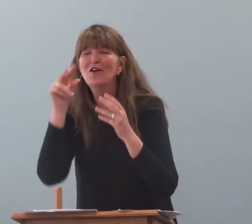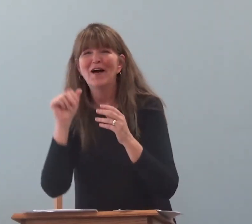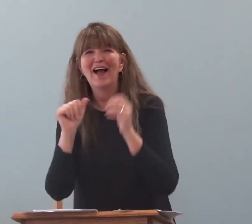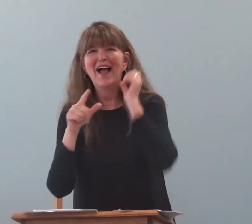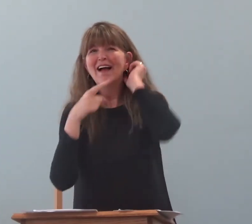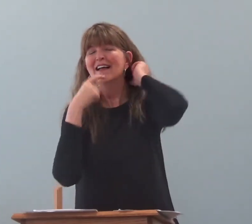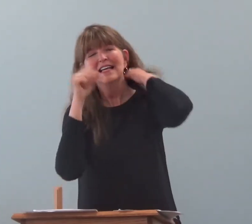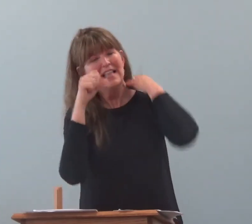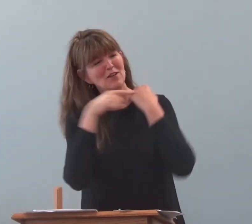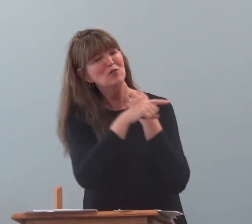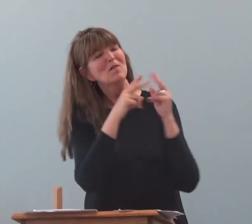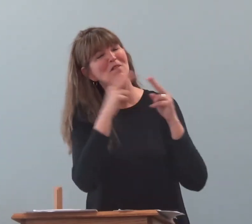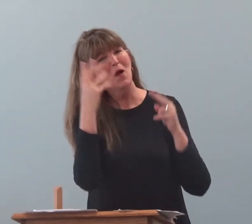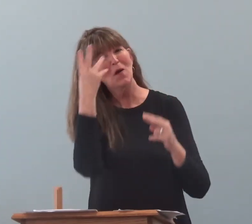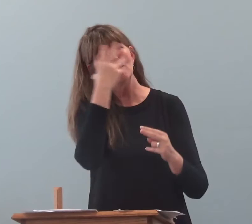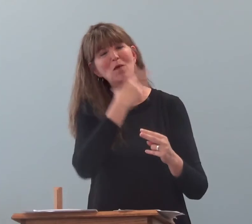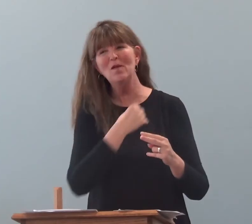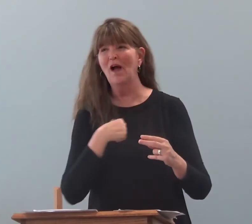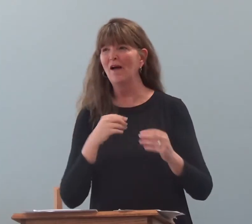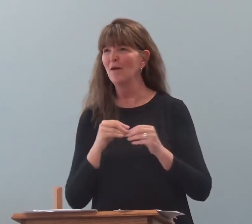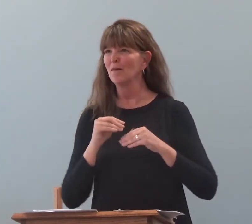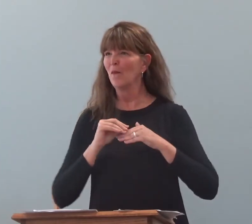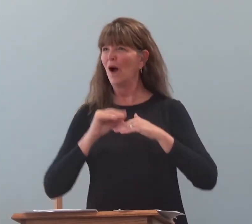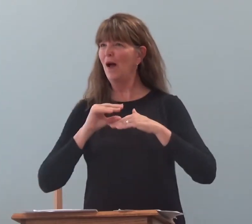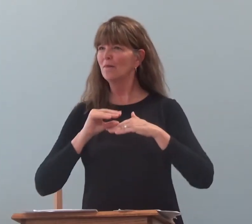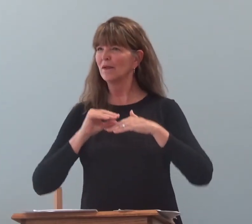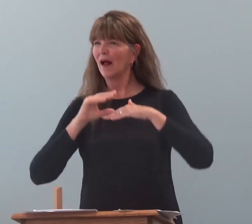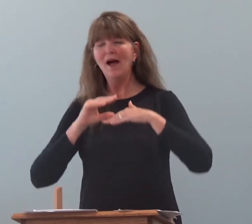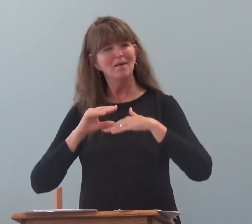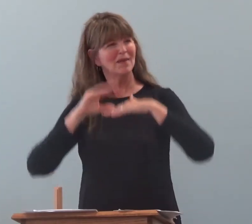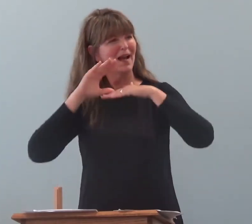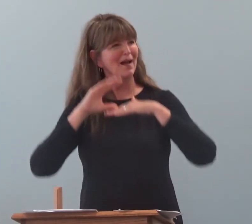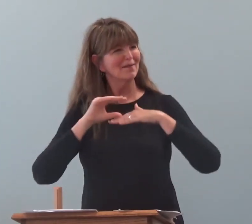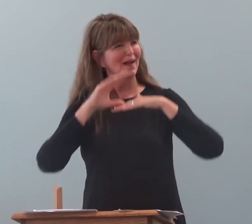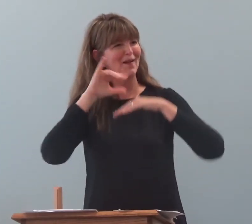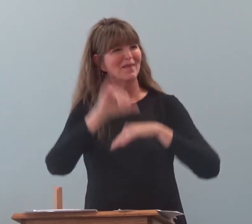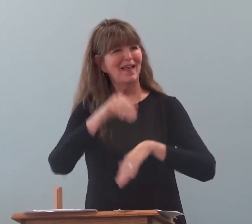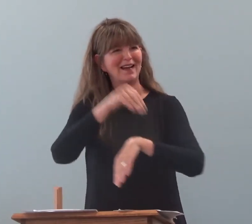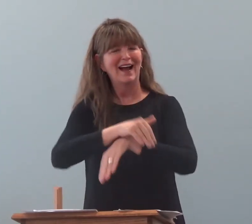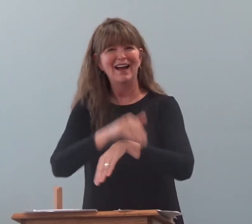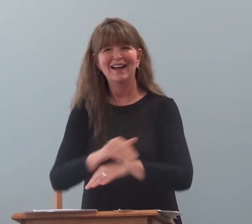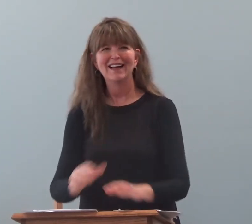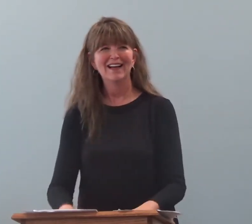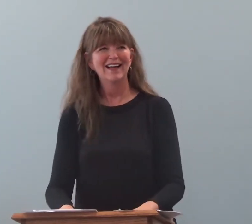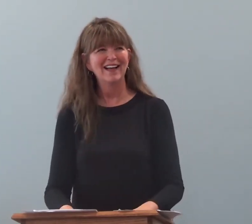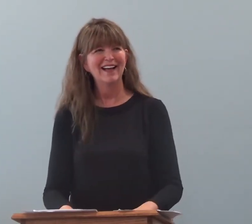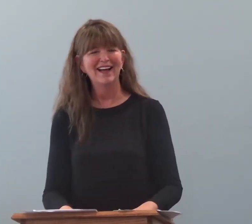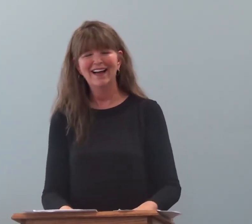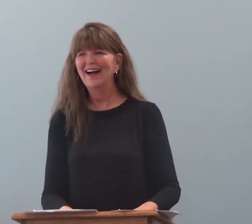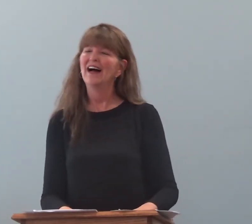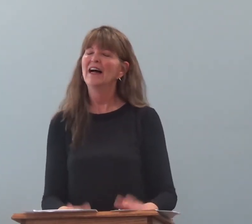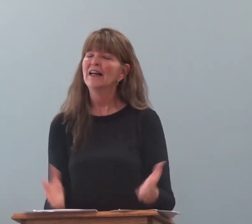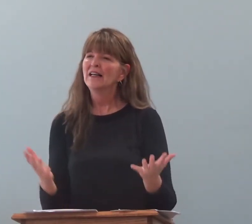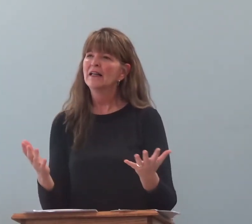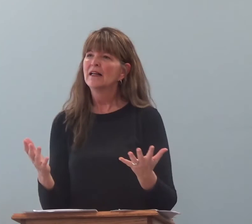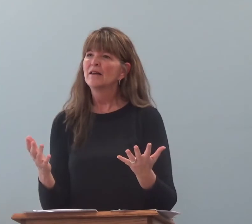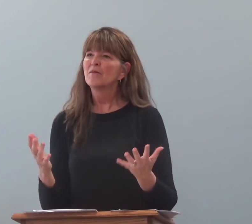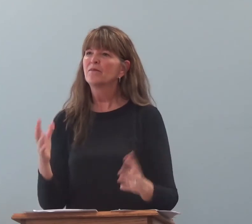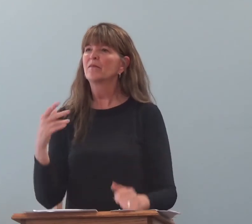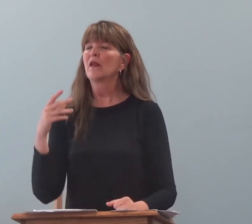And then when I would look at that, I said, Al, I don't see that, but is she telling me the truth? And Al said, yes, your skin is